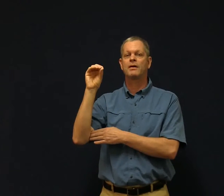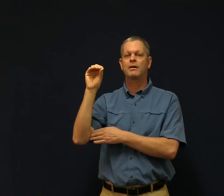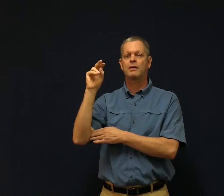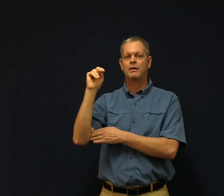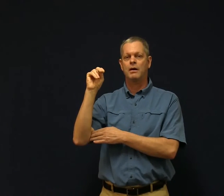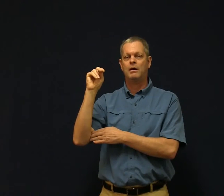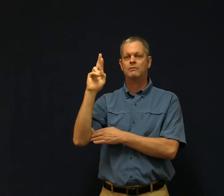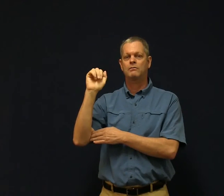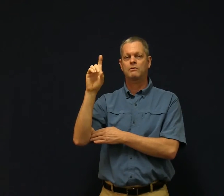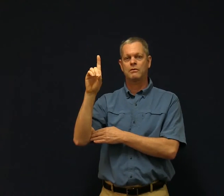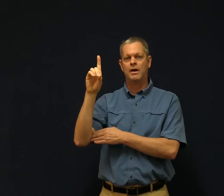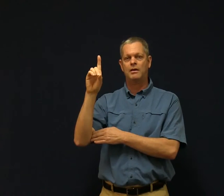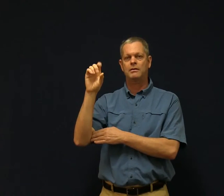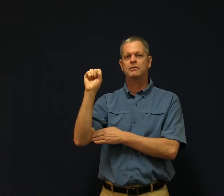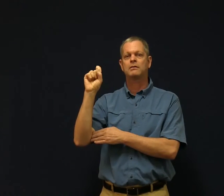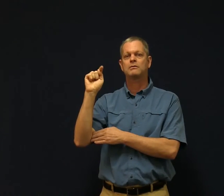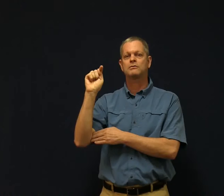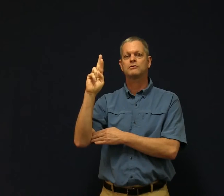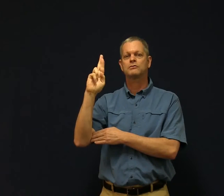I am Conrad Strack,